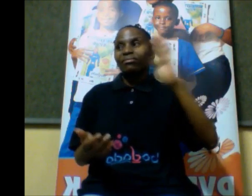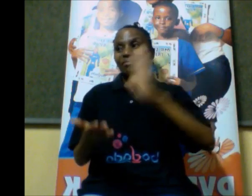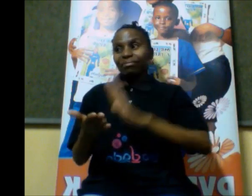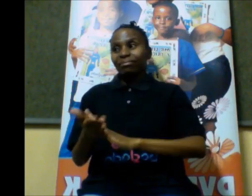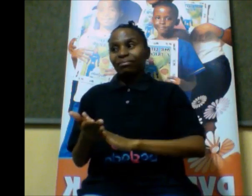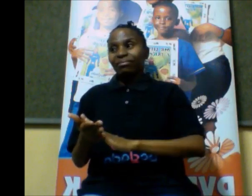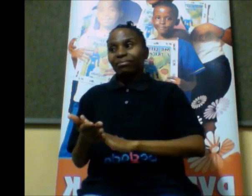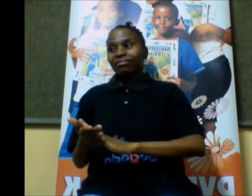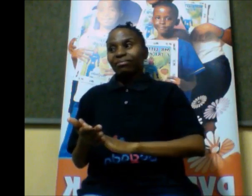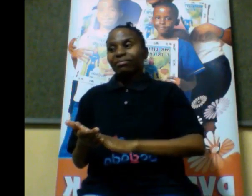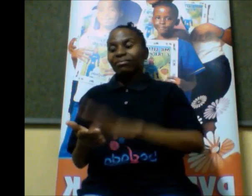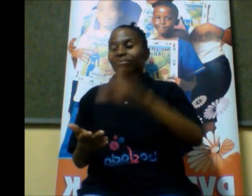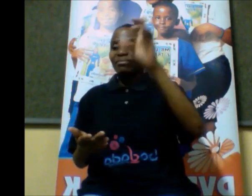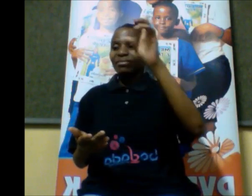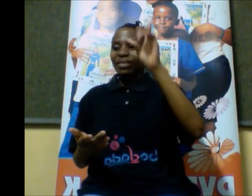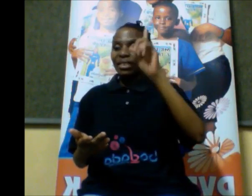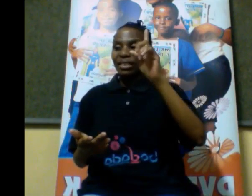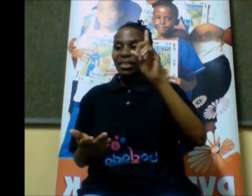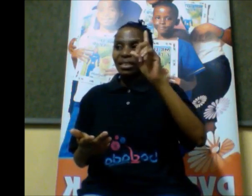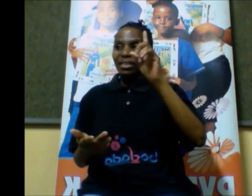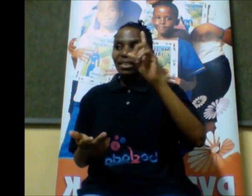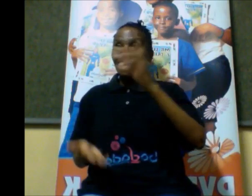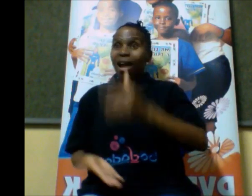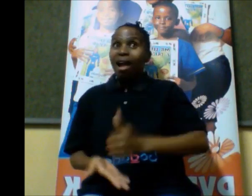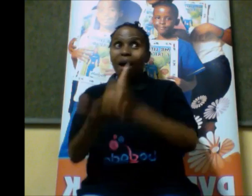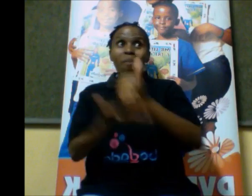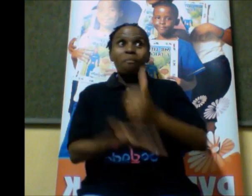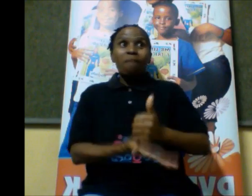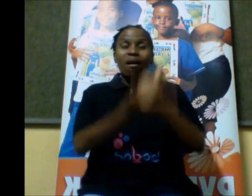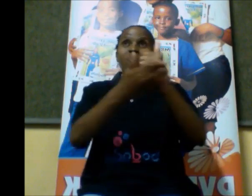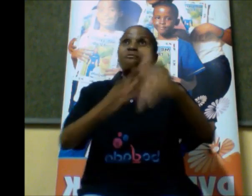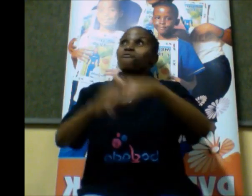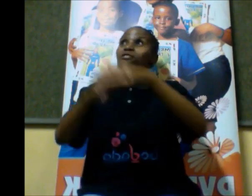Please help our environment by providing oxygen and shade.